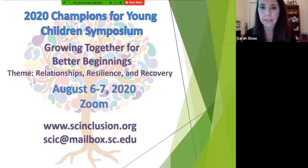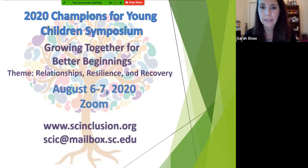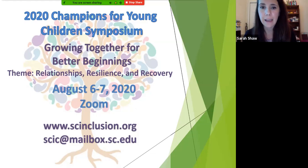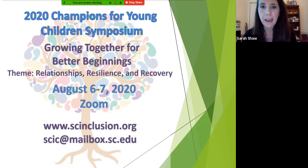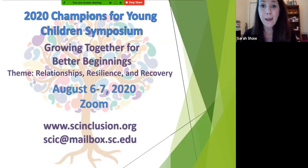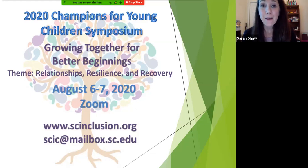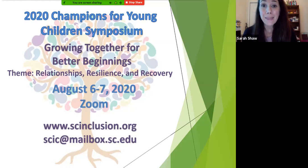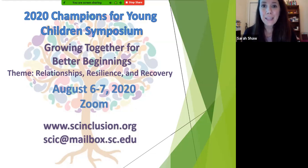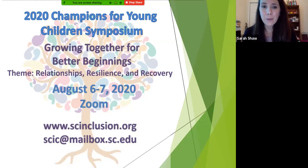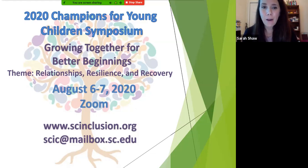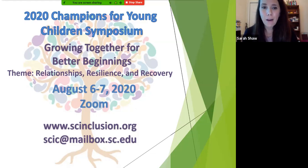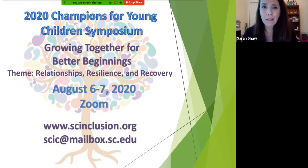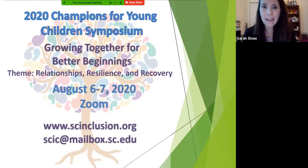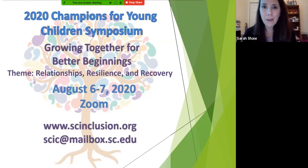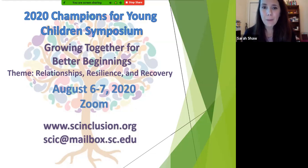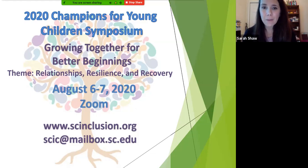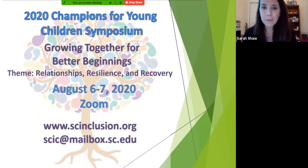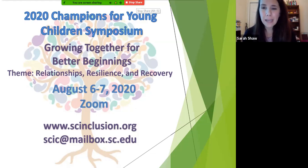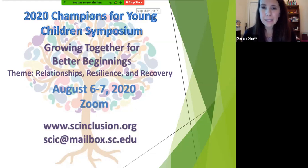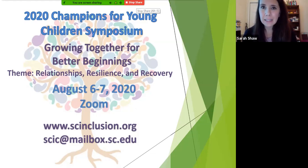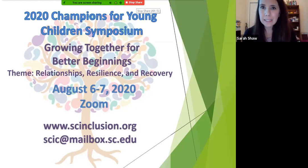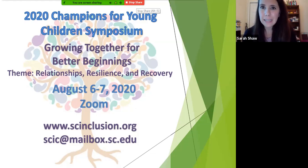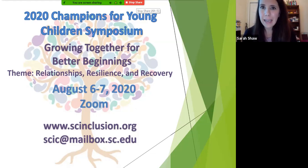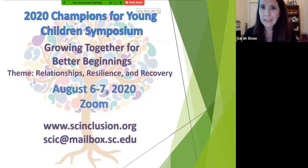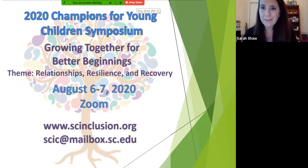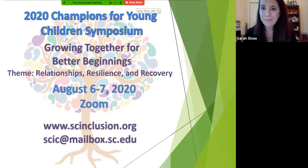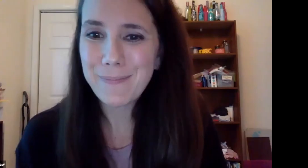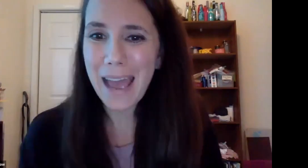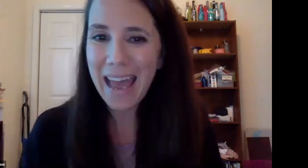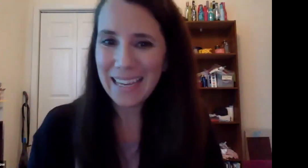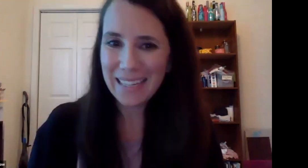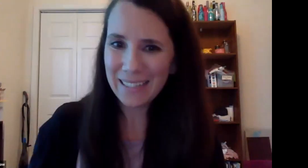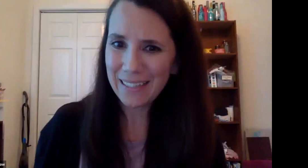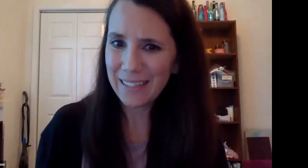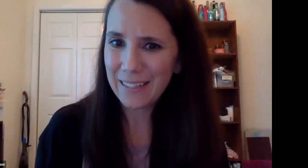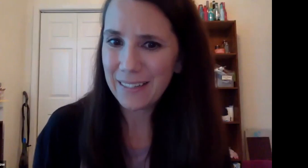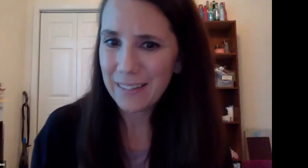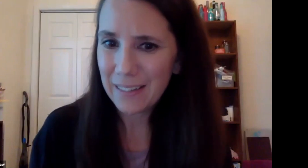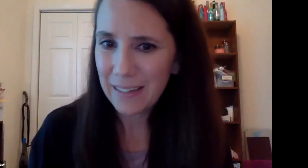credit. Thank you all, and I hope everybody has a good day. Bye.